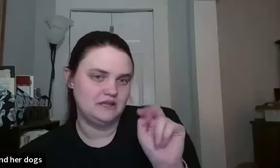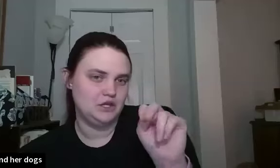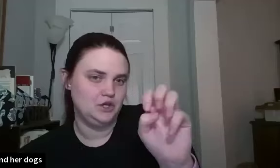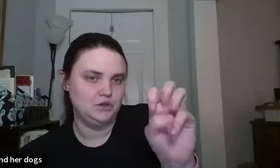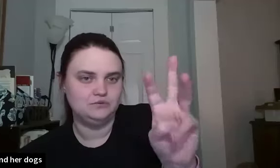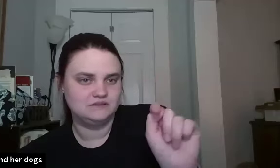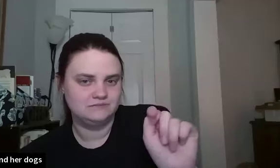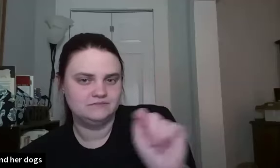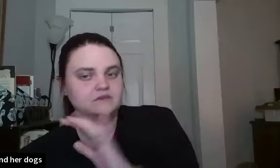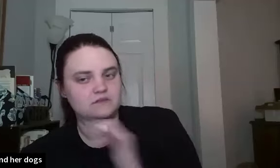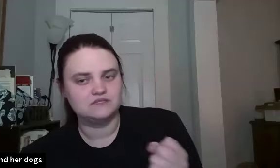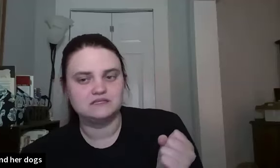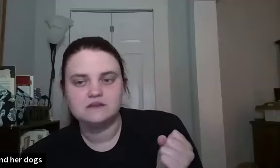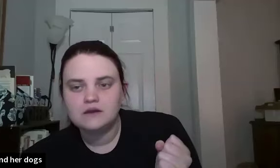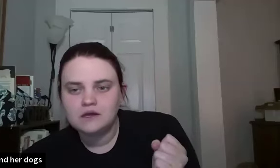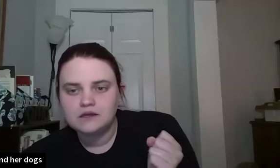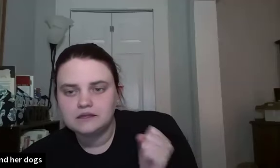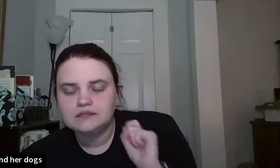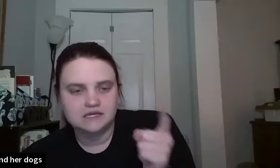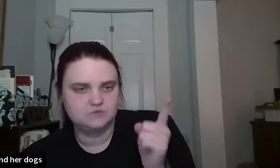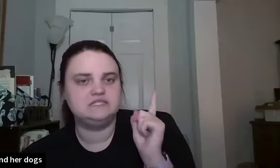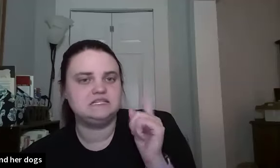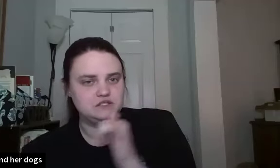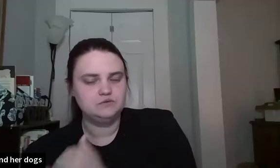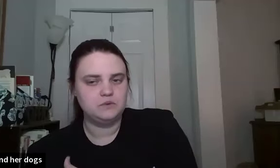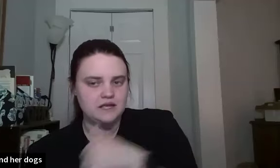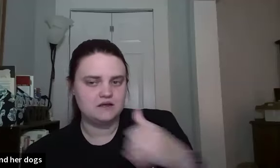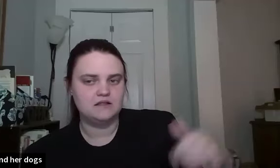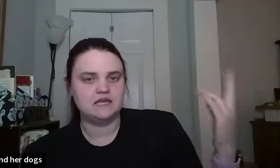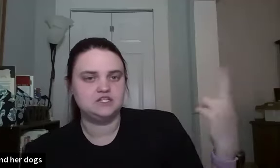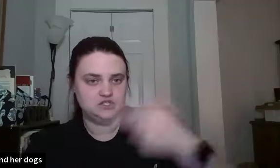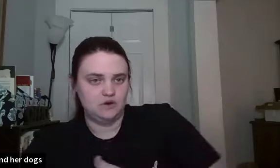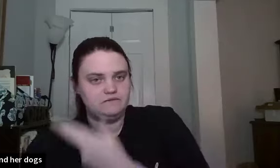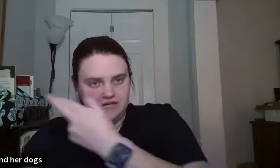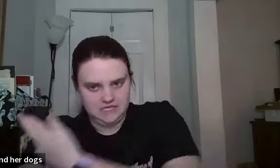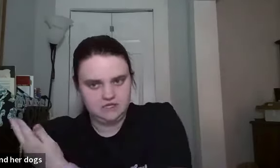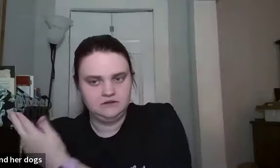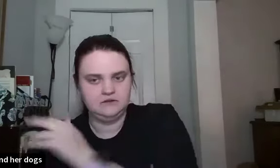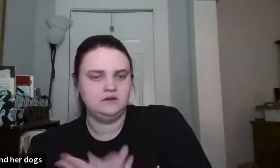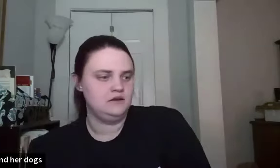like newt and those things. Yes, we did do whale and dolphin.